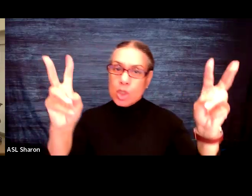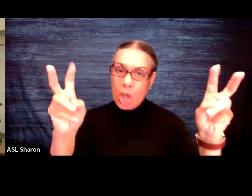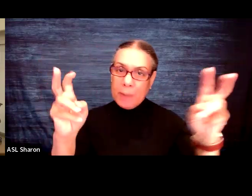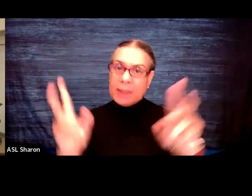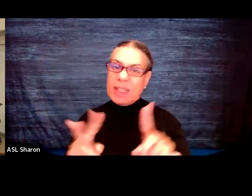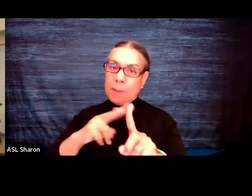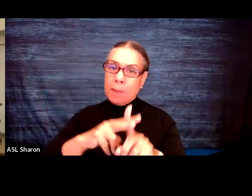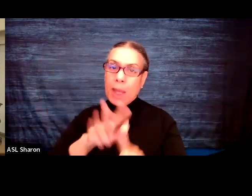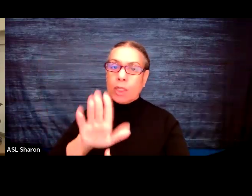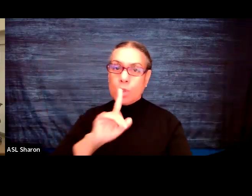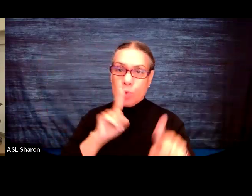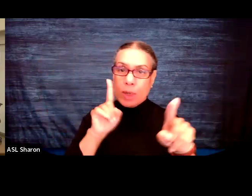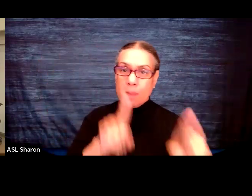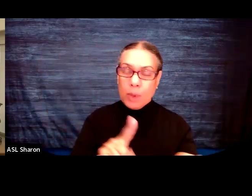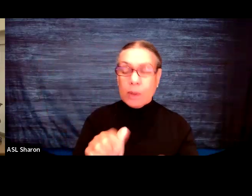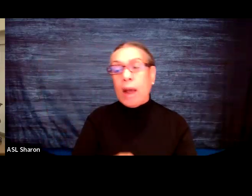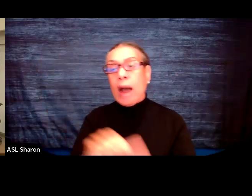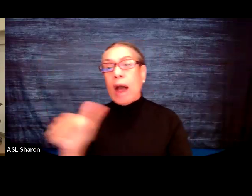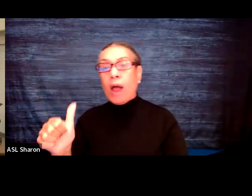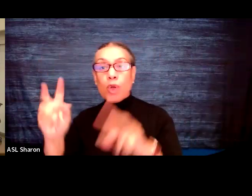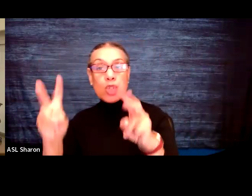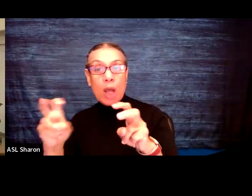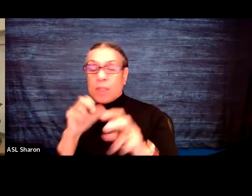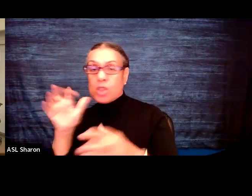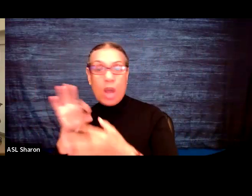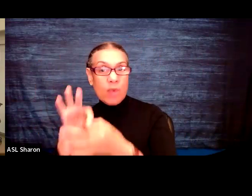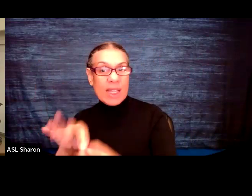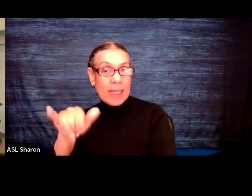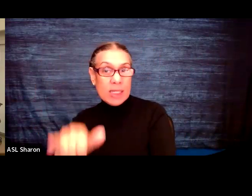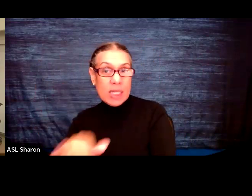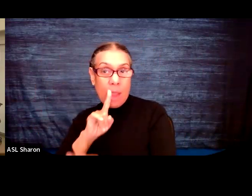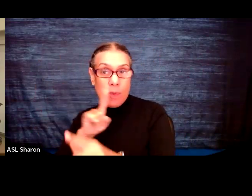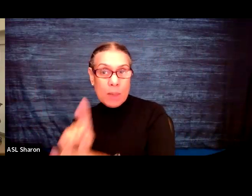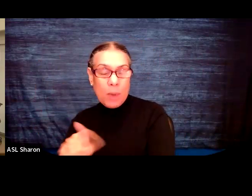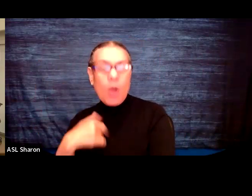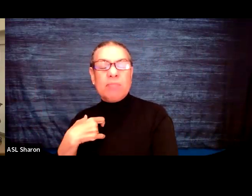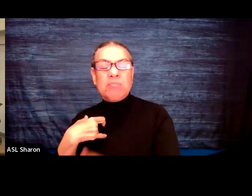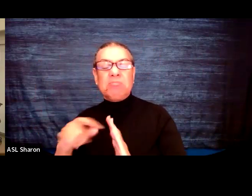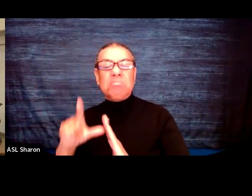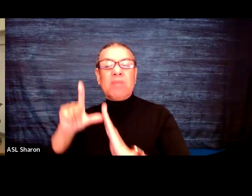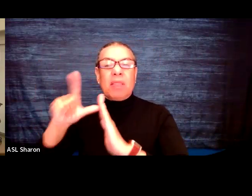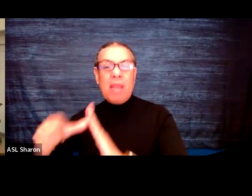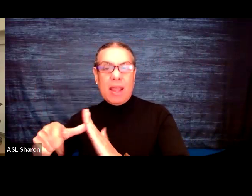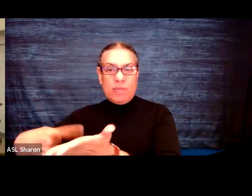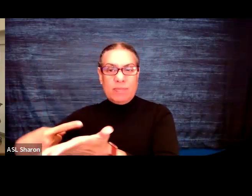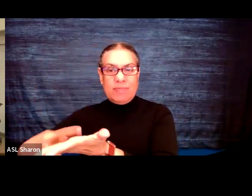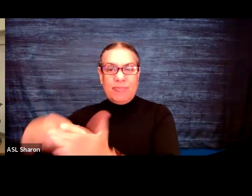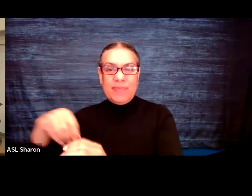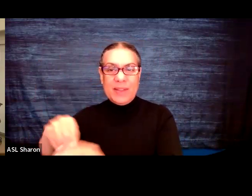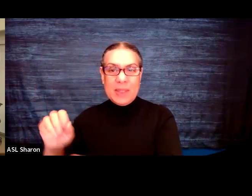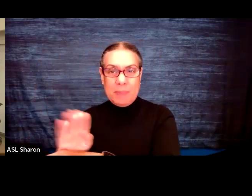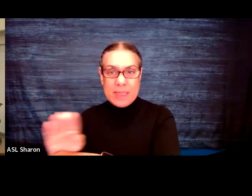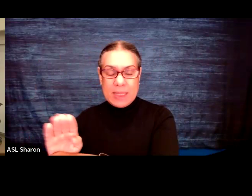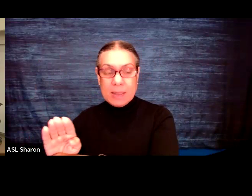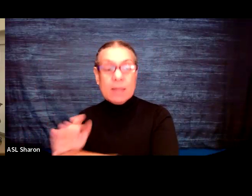report. Other topics not related to the superintendent's report can be raised during new business later in the meeting. I'd